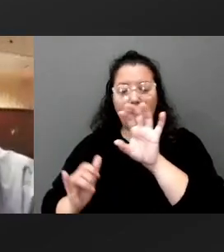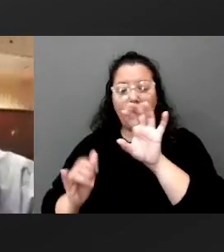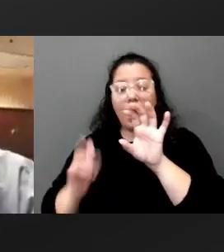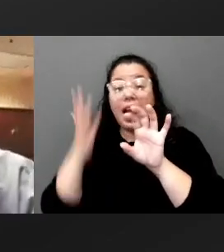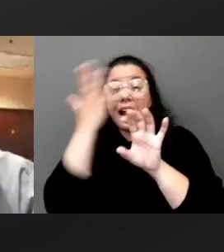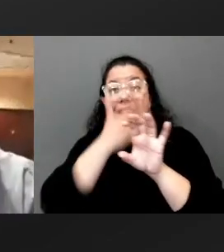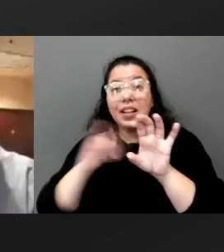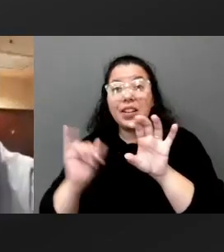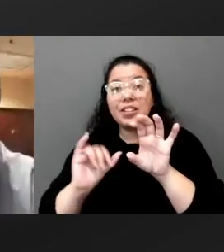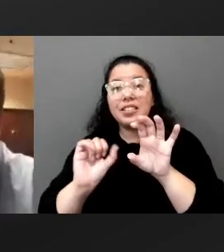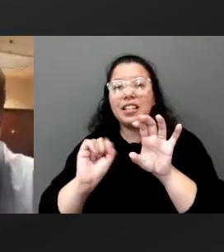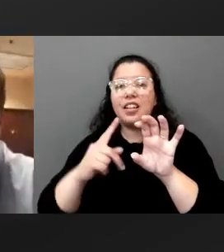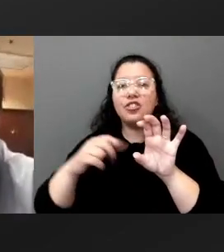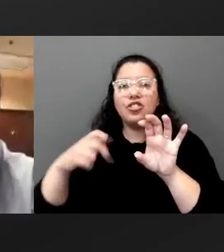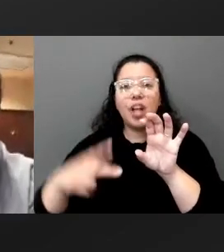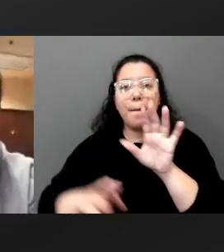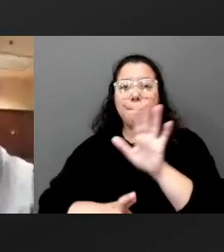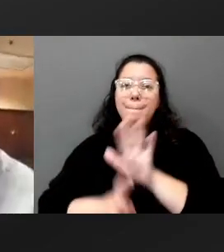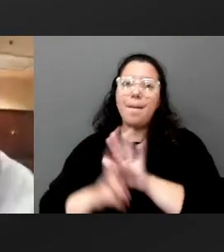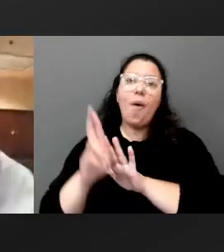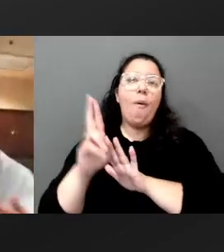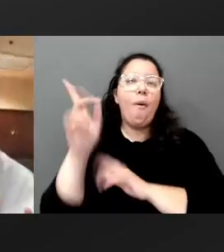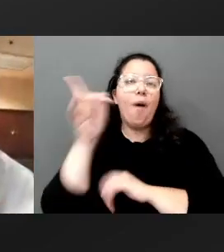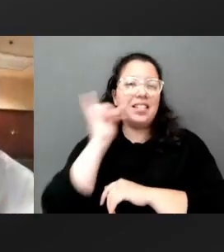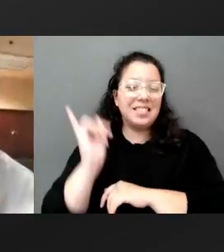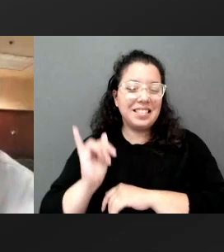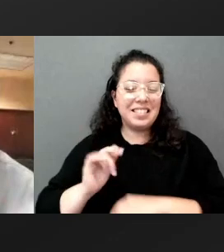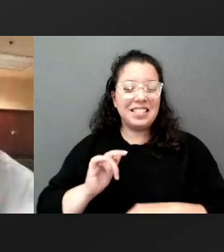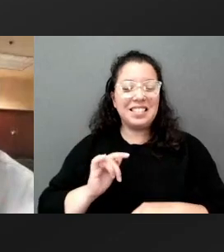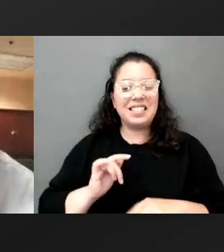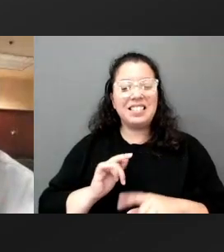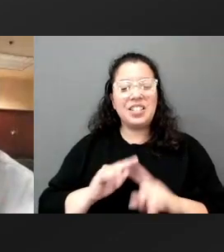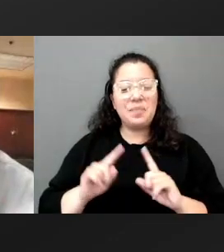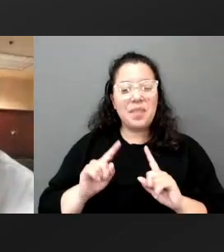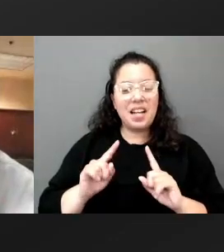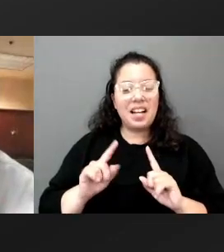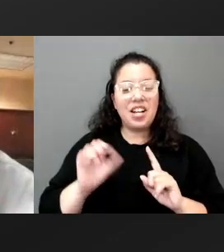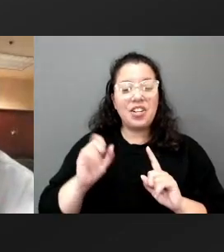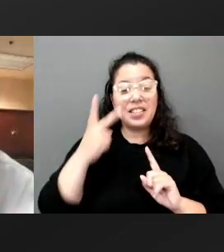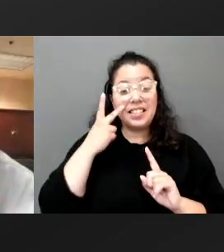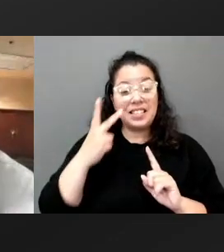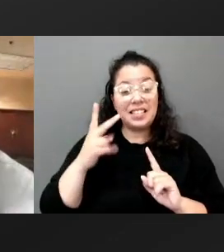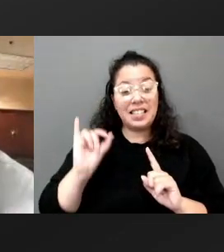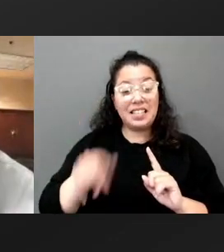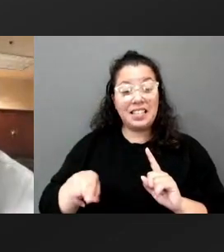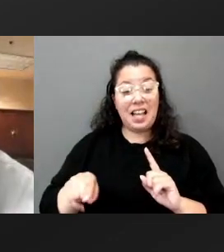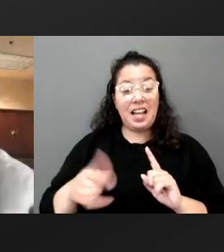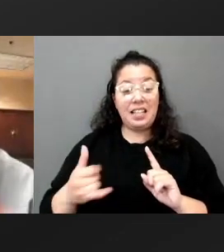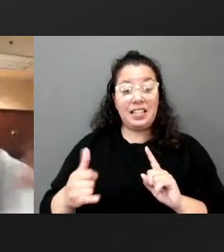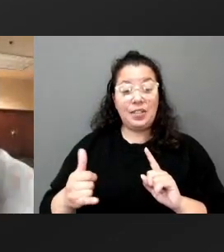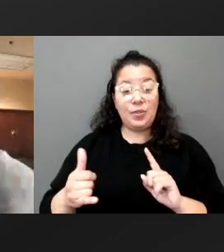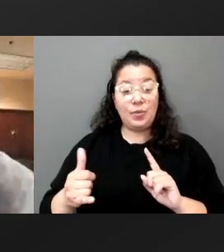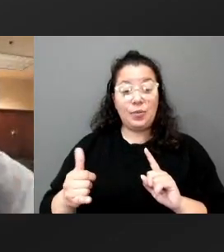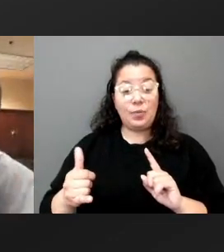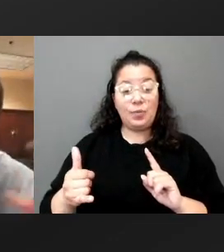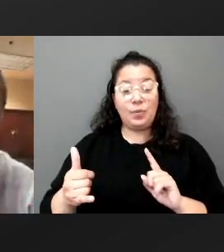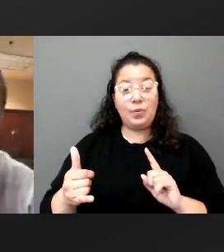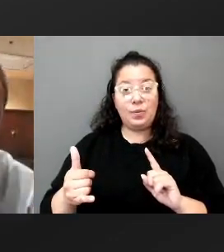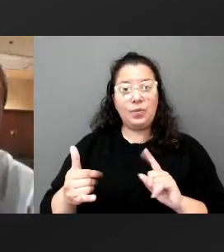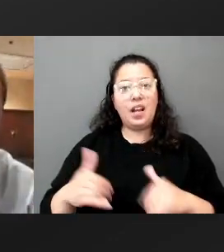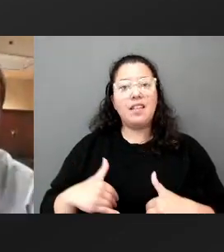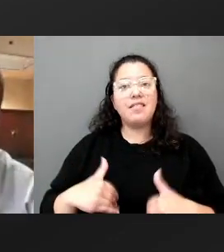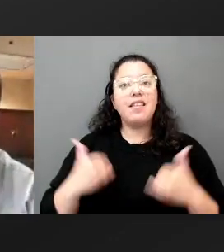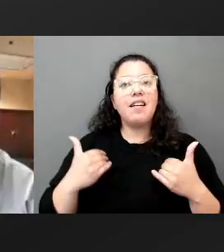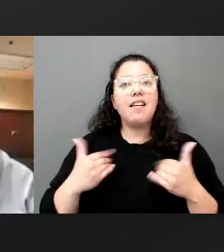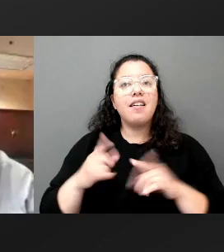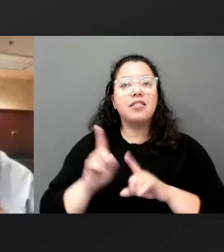shape. So what happens is that there's a young star there that is that just forms. The star